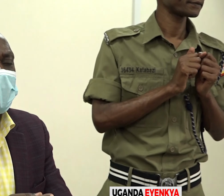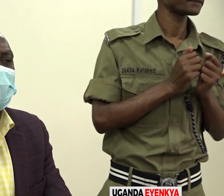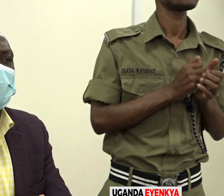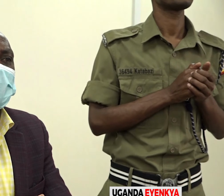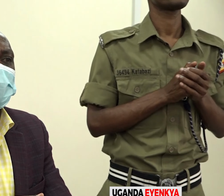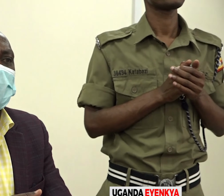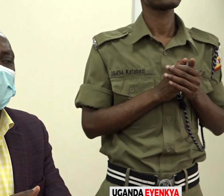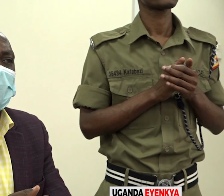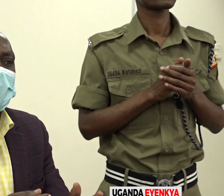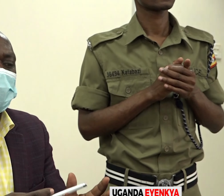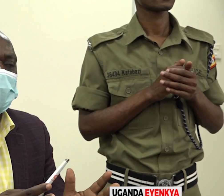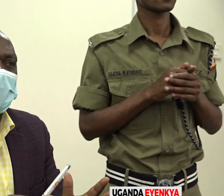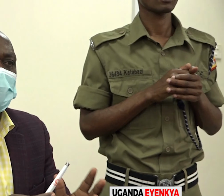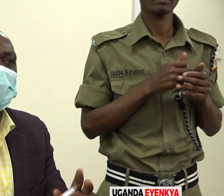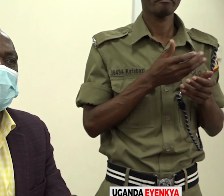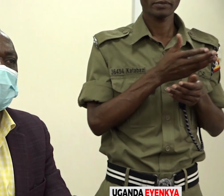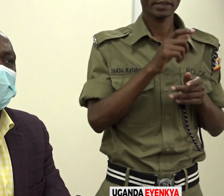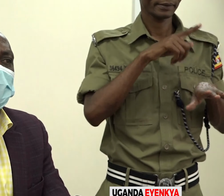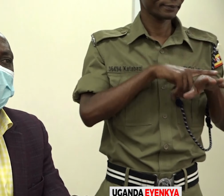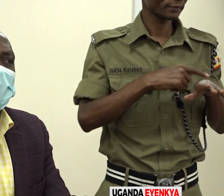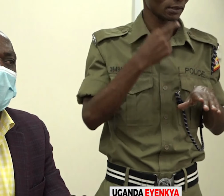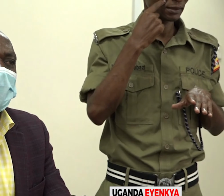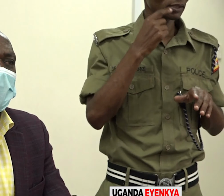tulaba abantu abanabyabufuzi abamu